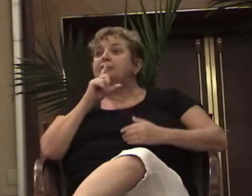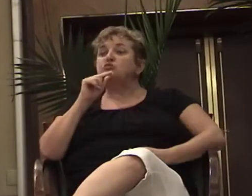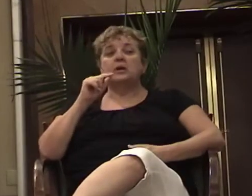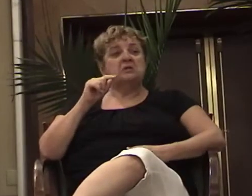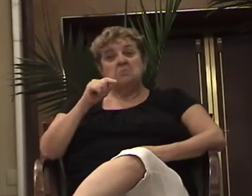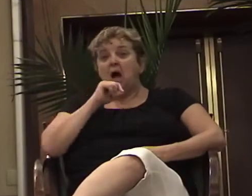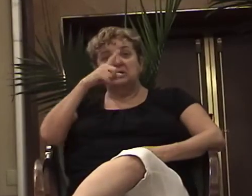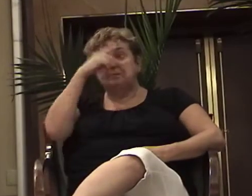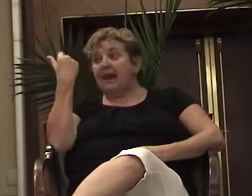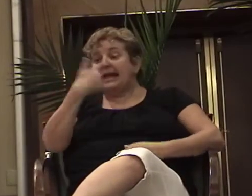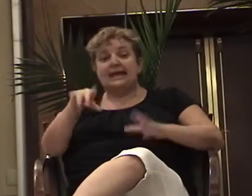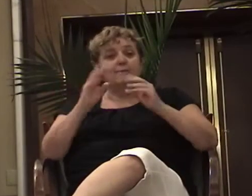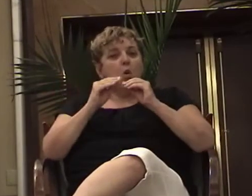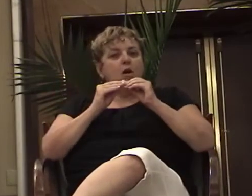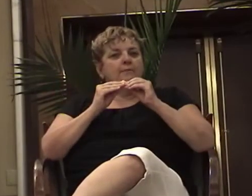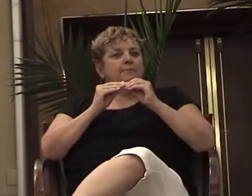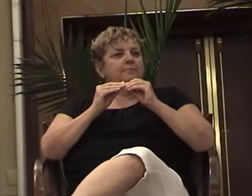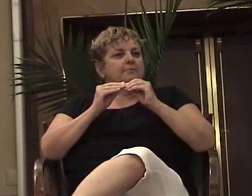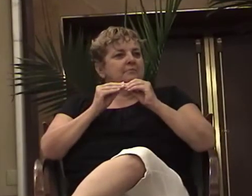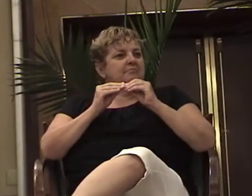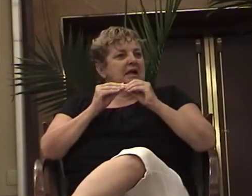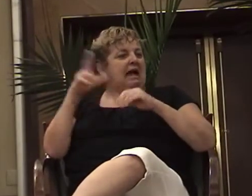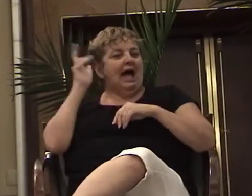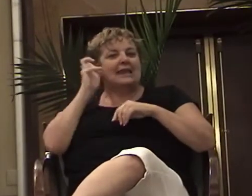listened to Bob Seger and the Silver Bullet Band.